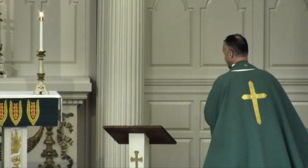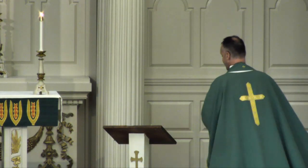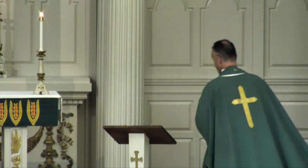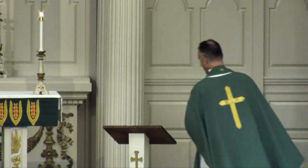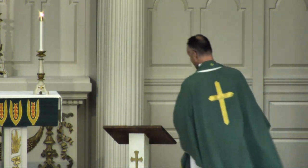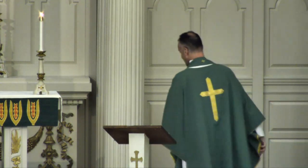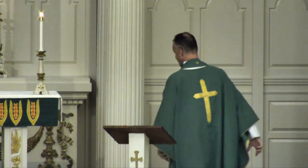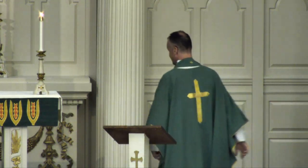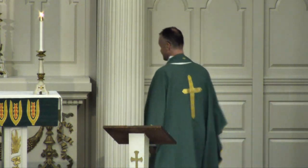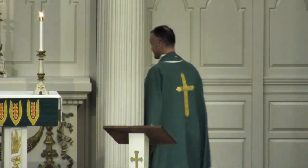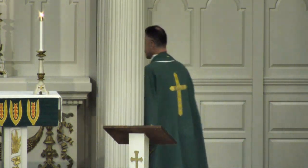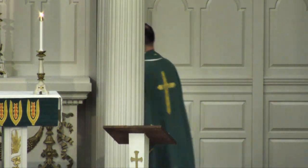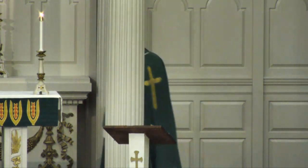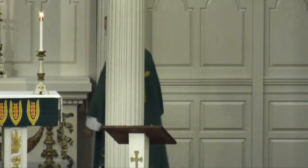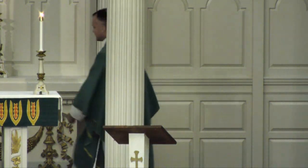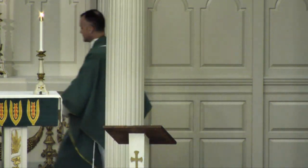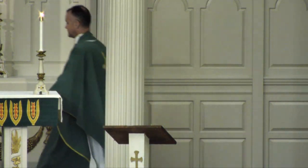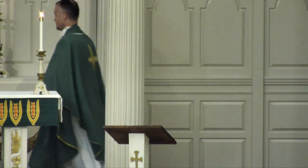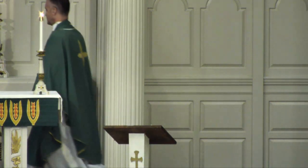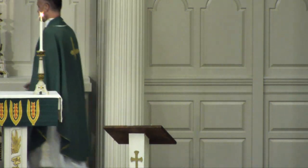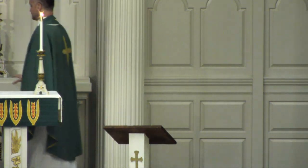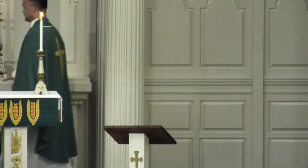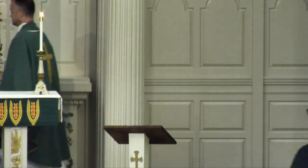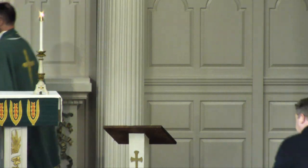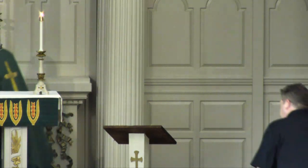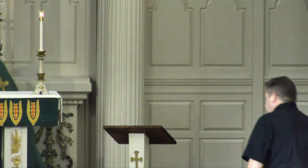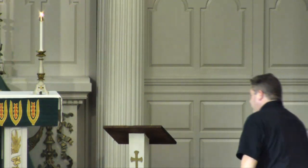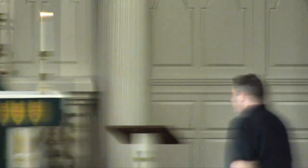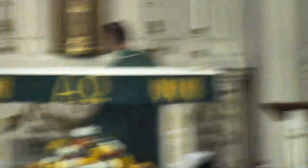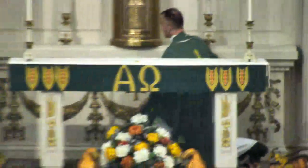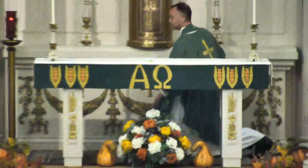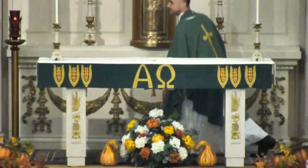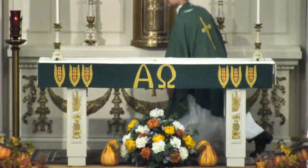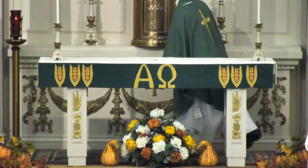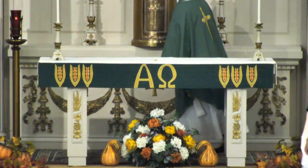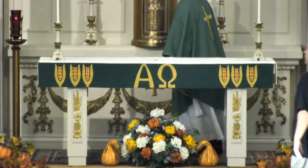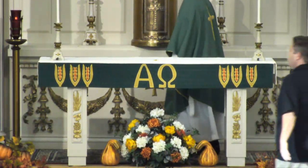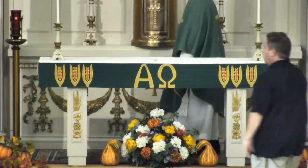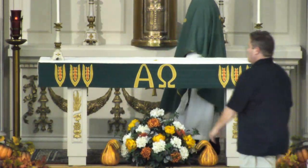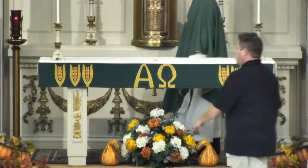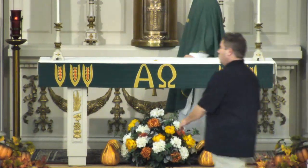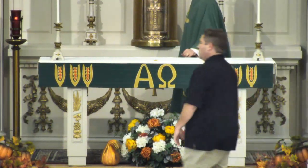Our offertory hymn is number 224, number 224.